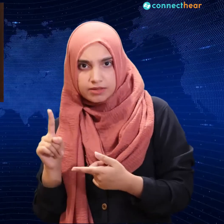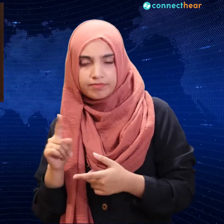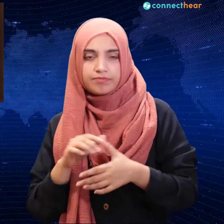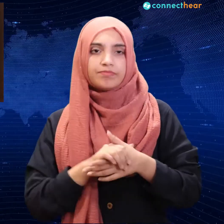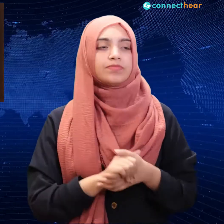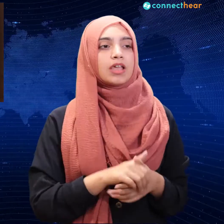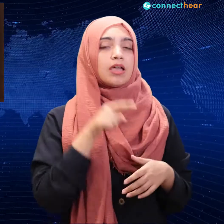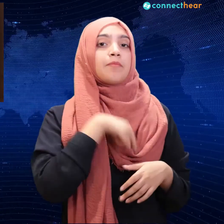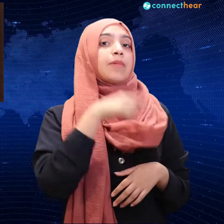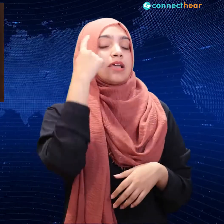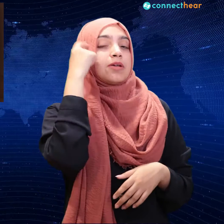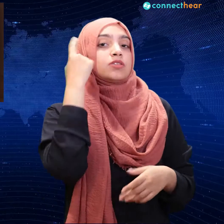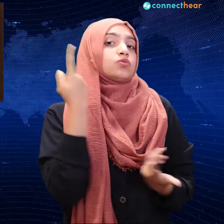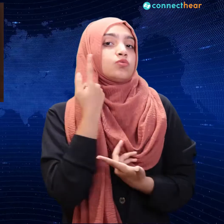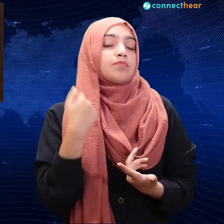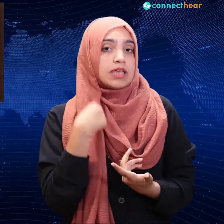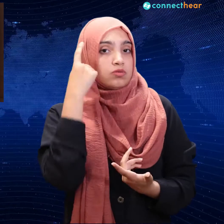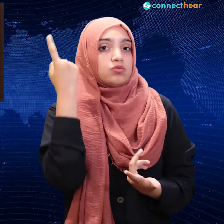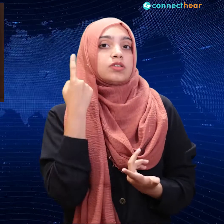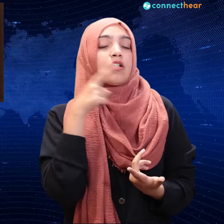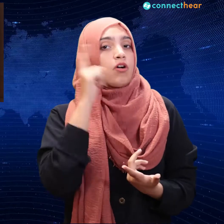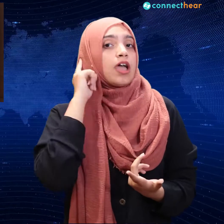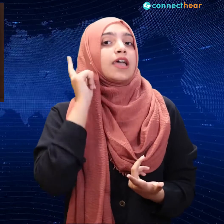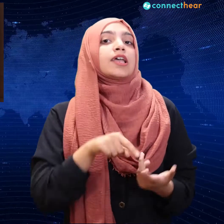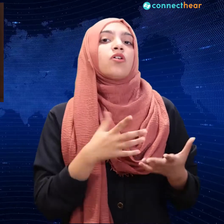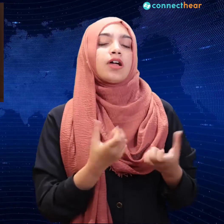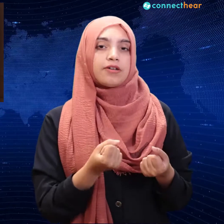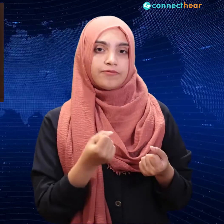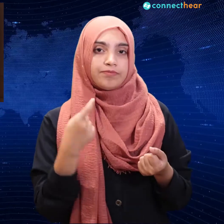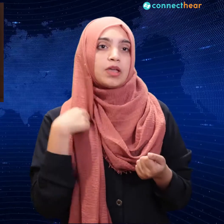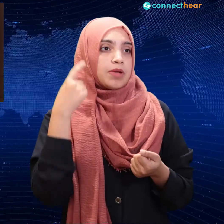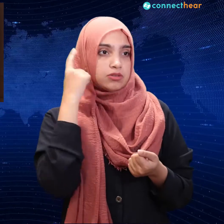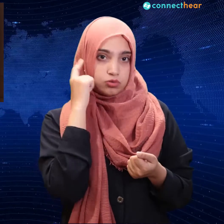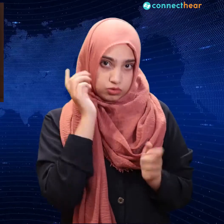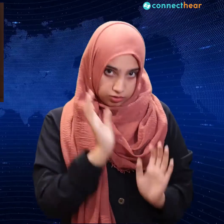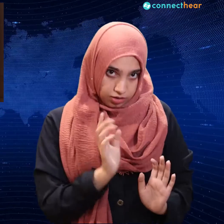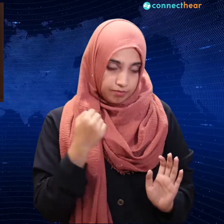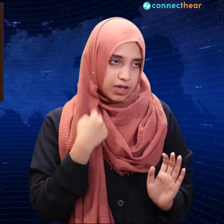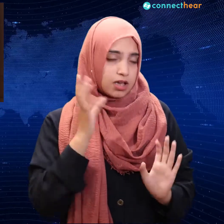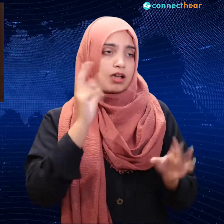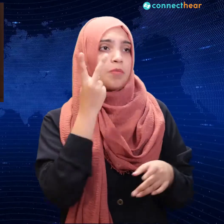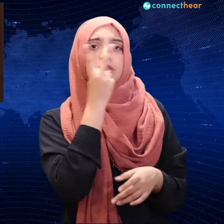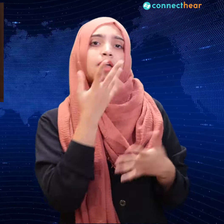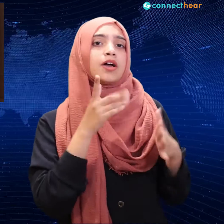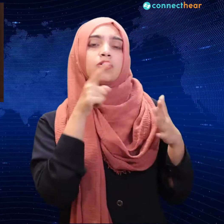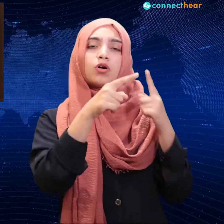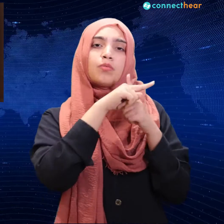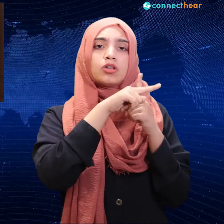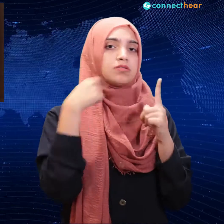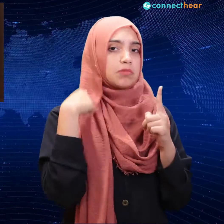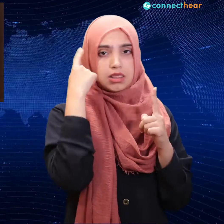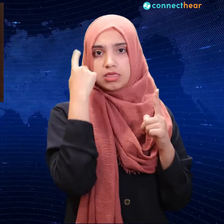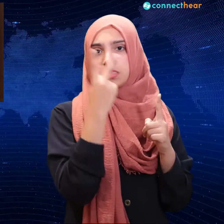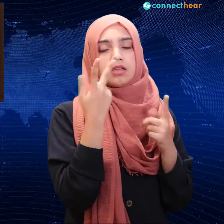ignorant. I was listening to them. I have never heard such ignorance. They are absolutely